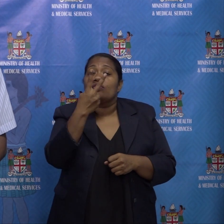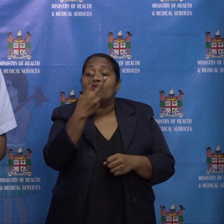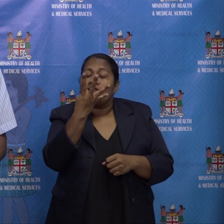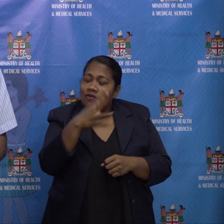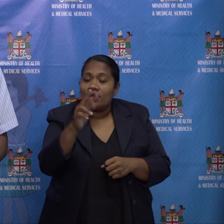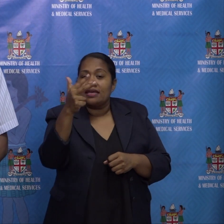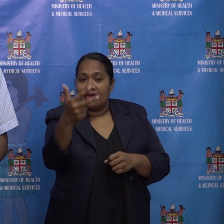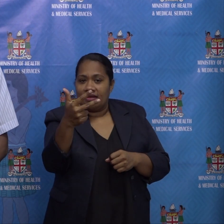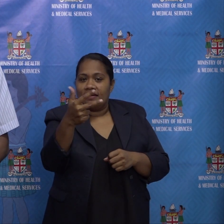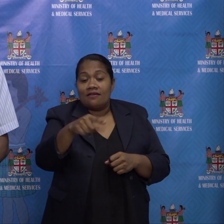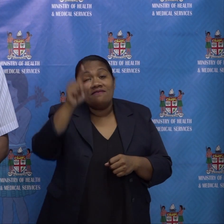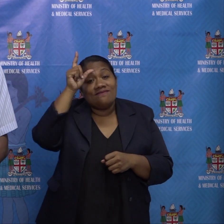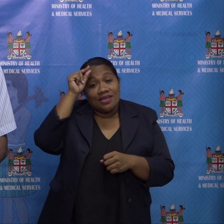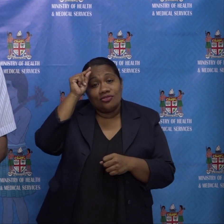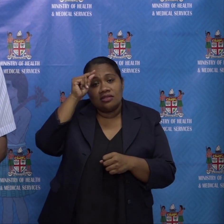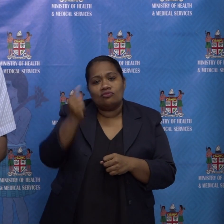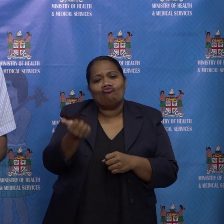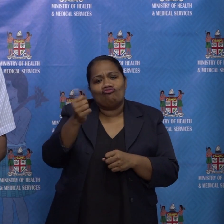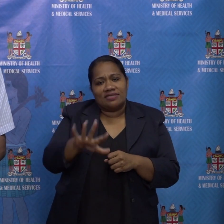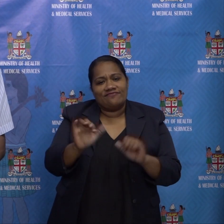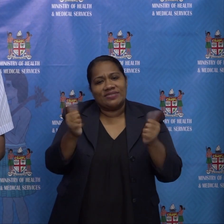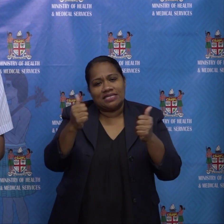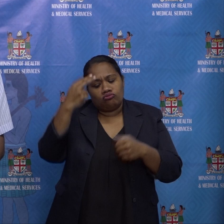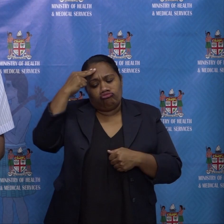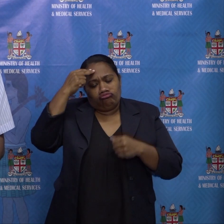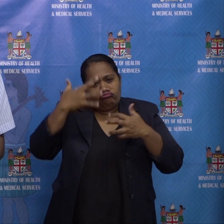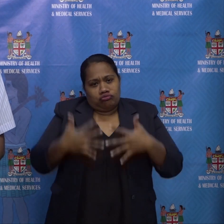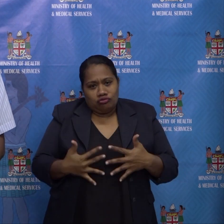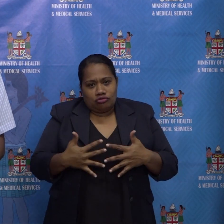243,548 Fijians who have been screened to date, with